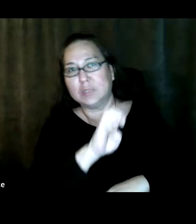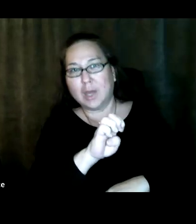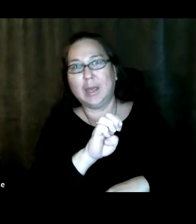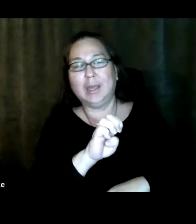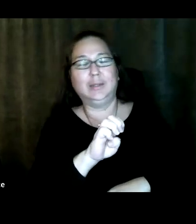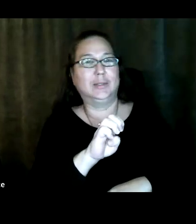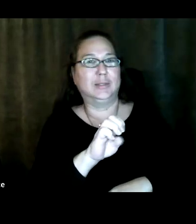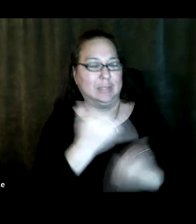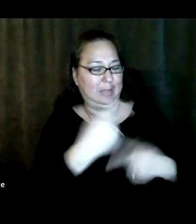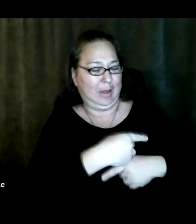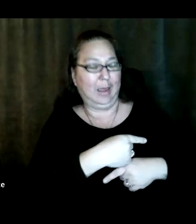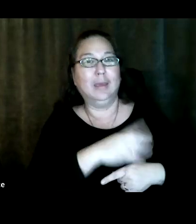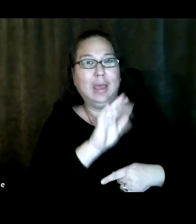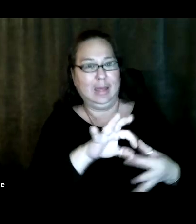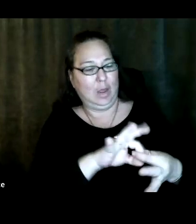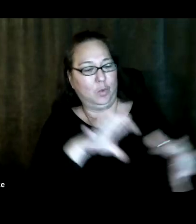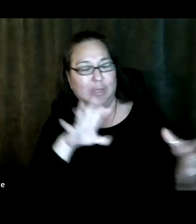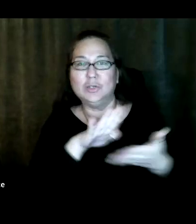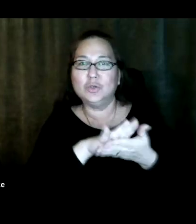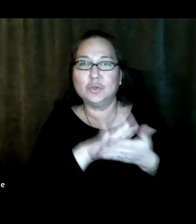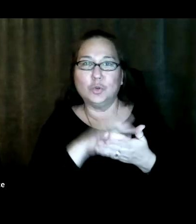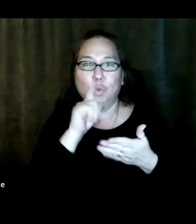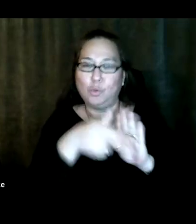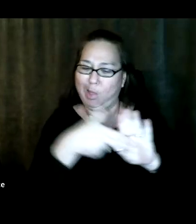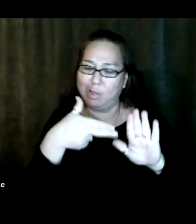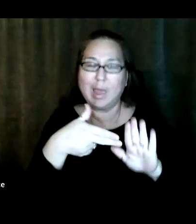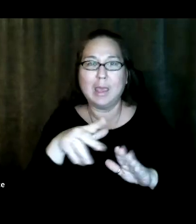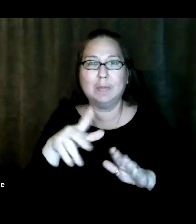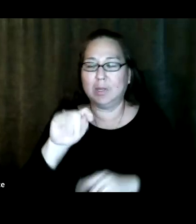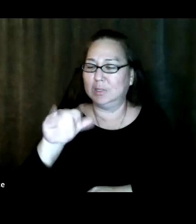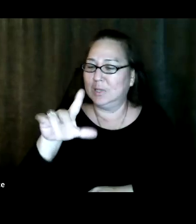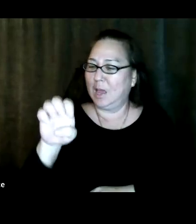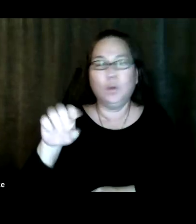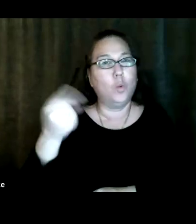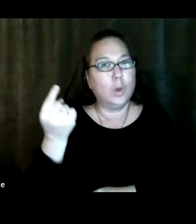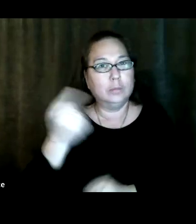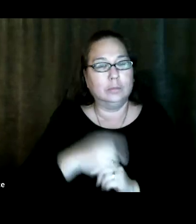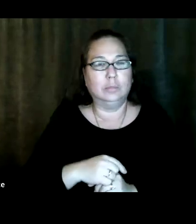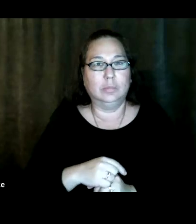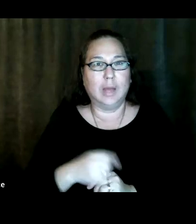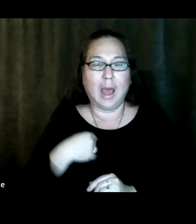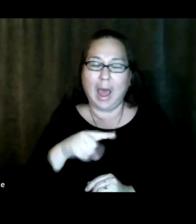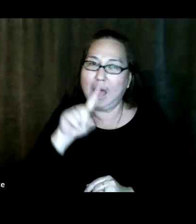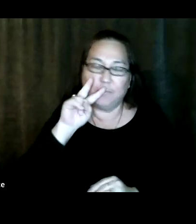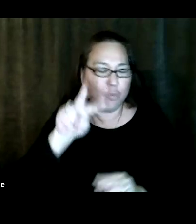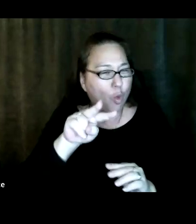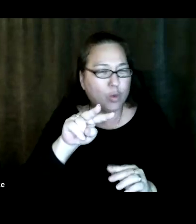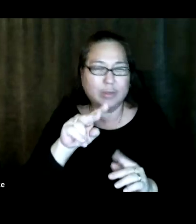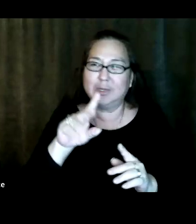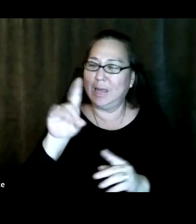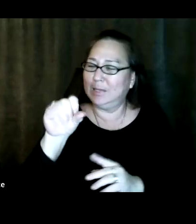that are considered to be Title I. I've gone down a rabbit hole. I've gone to the DESE website. I have